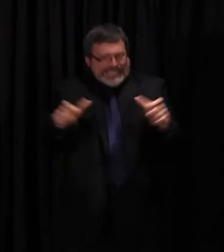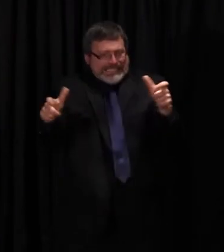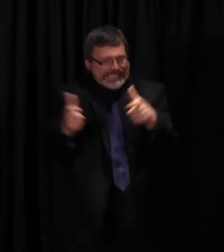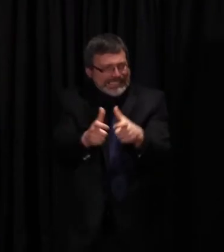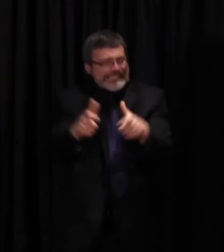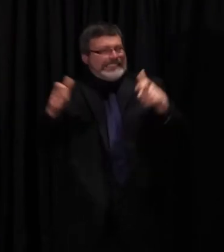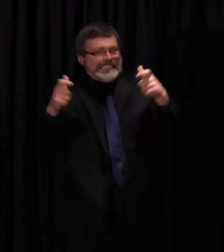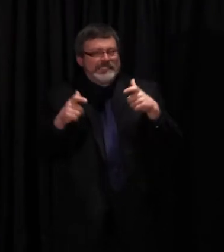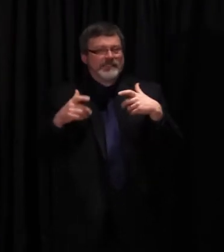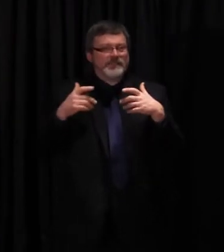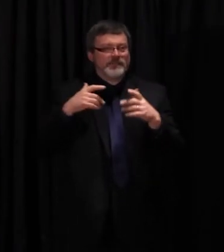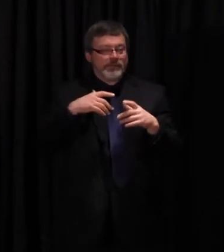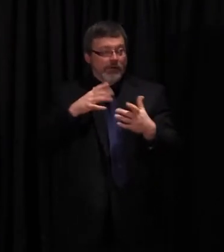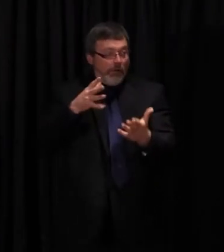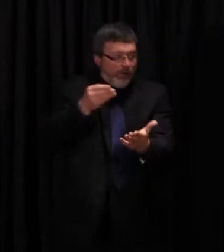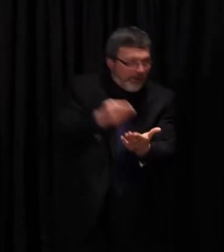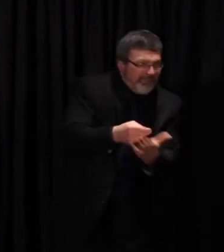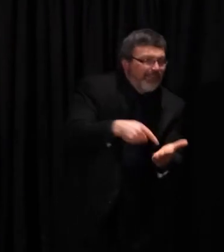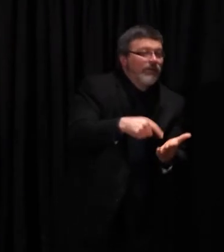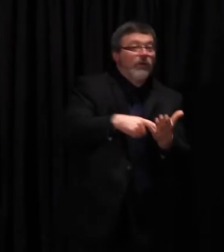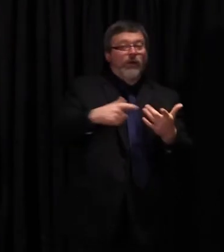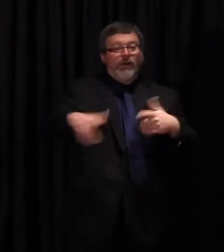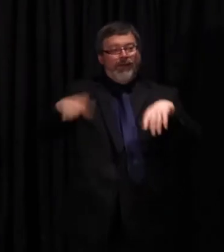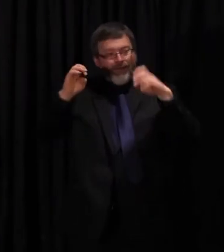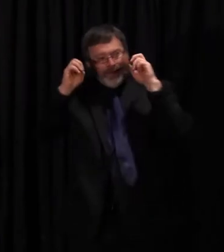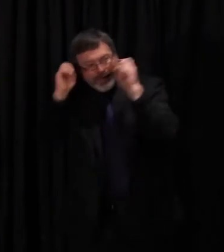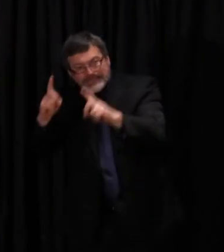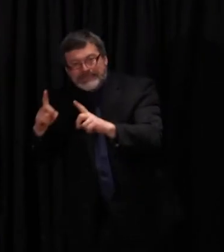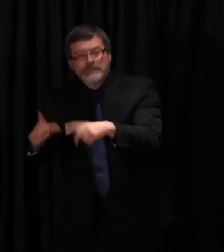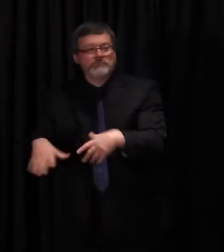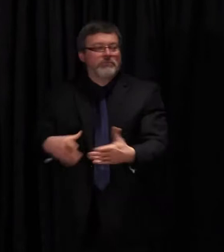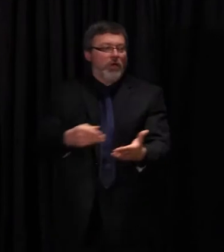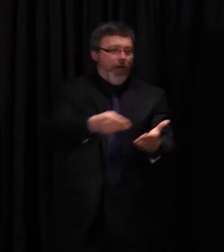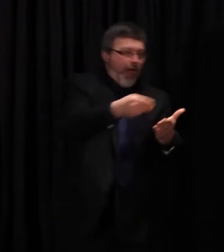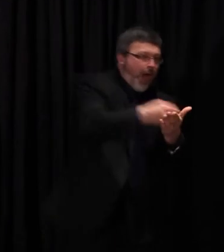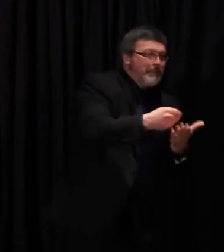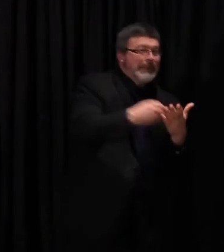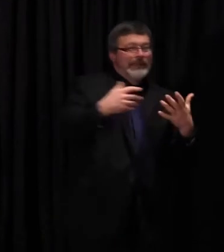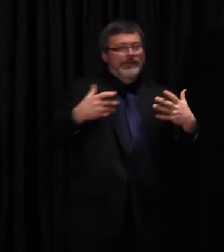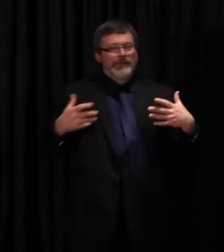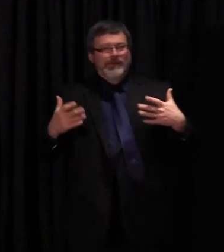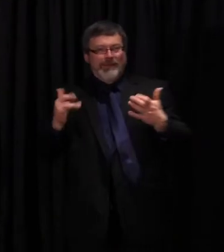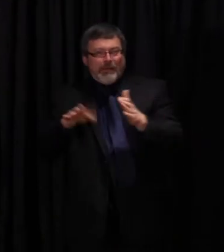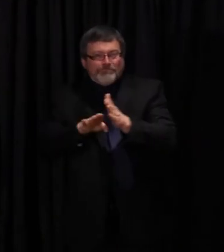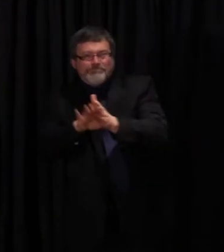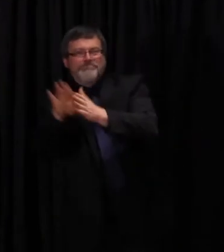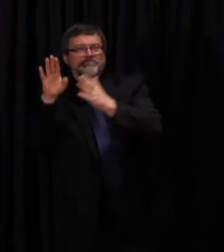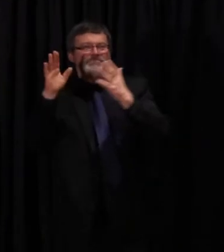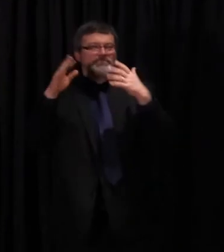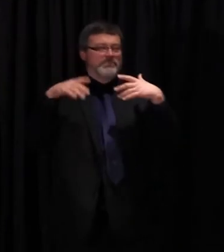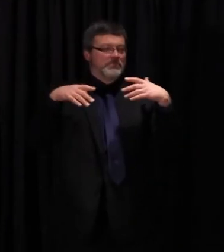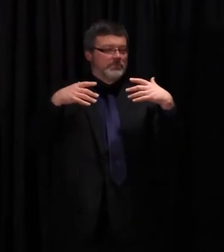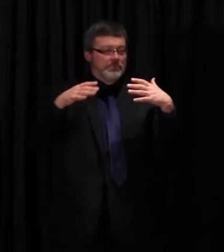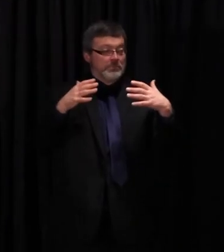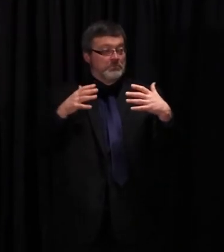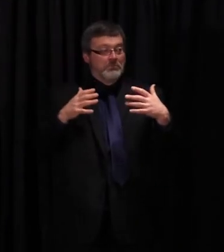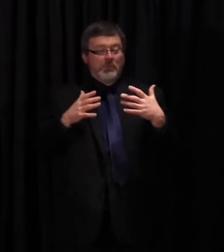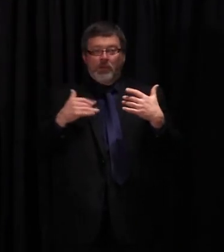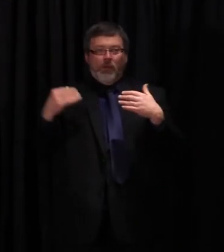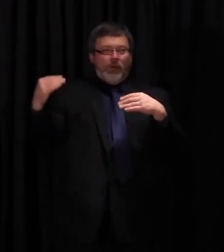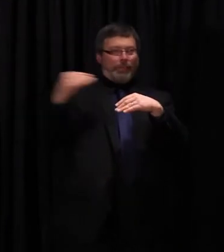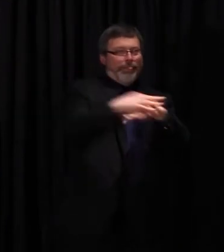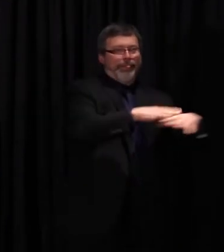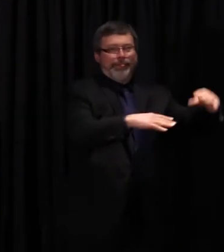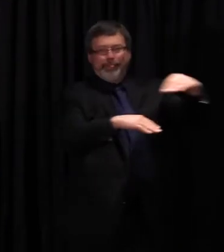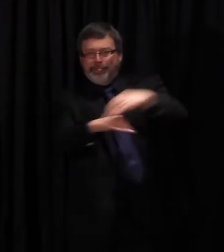from affordability and education to our economy and recovery. Each problem makes the others harder to solve,